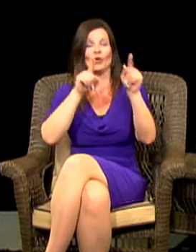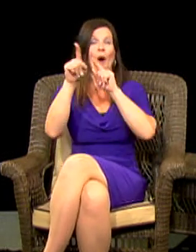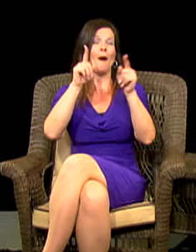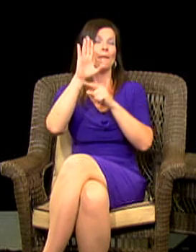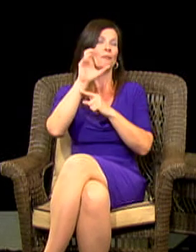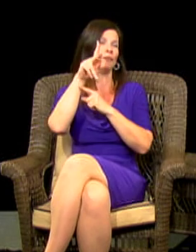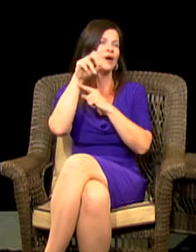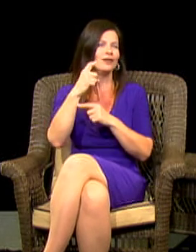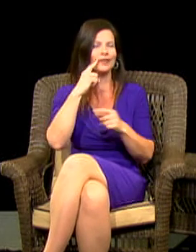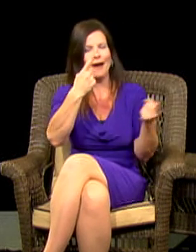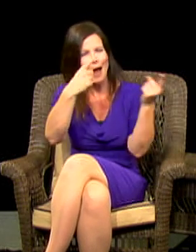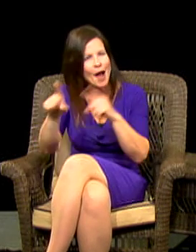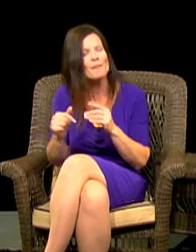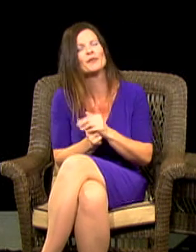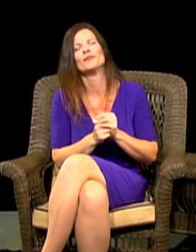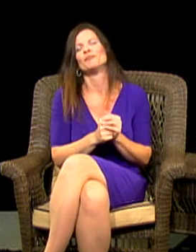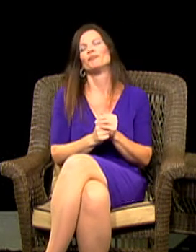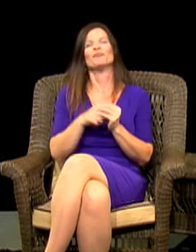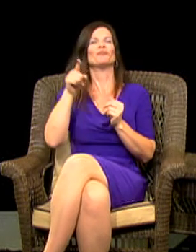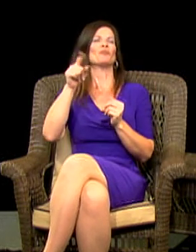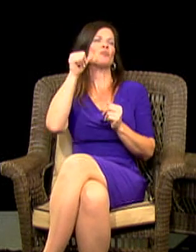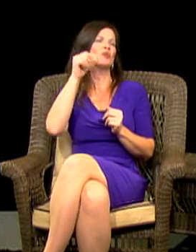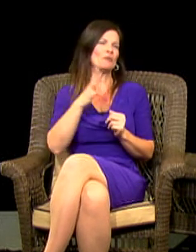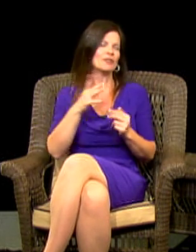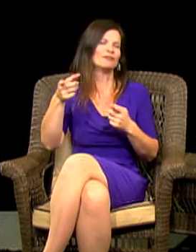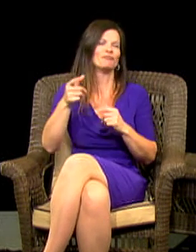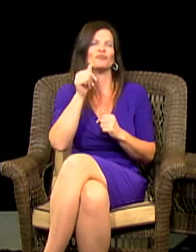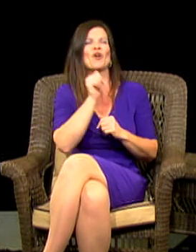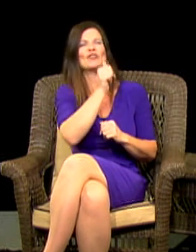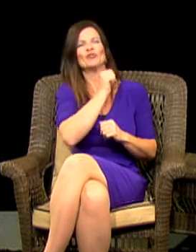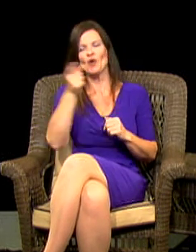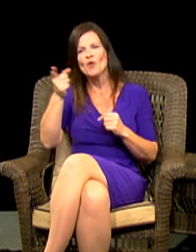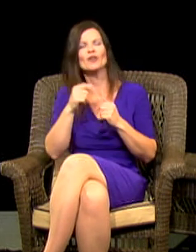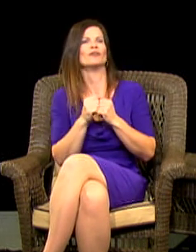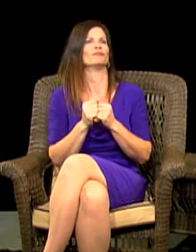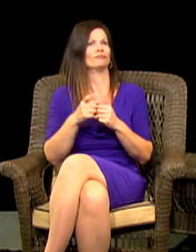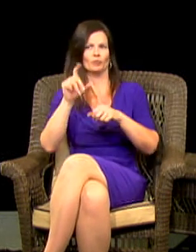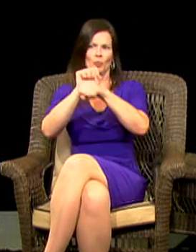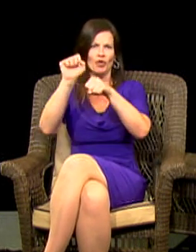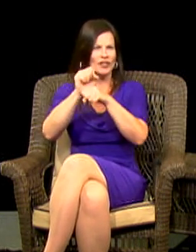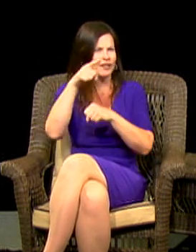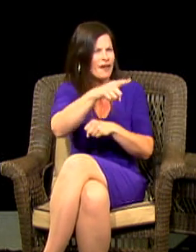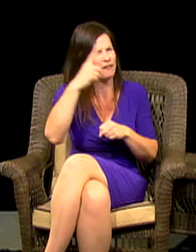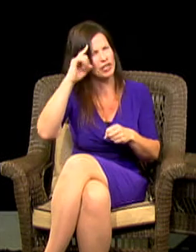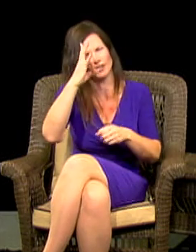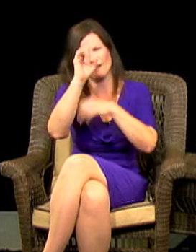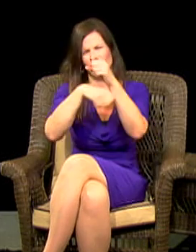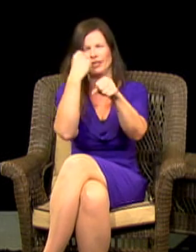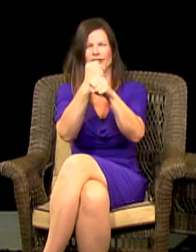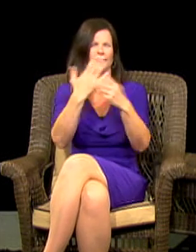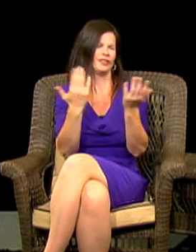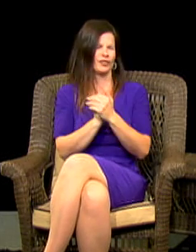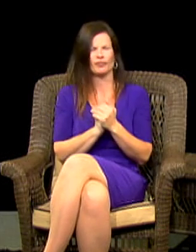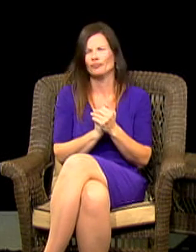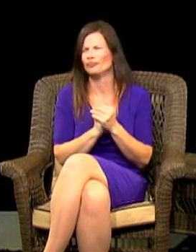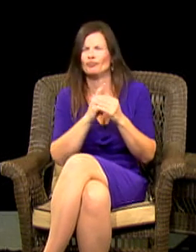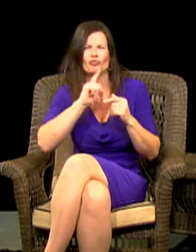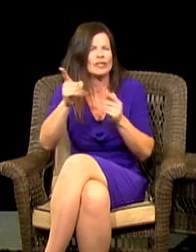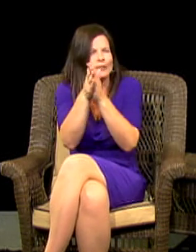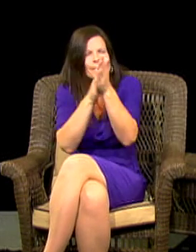And now, on to Starbucks. So what's going on at Starbucks? There's a woman in Arizona who worked there for several